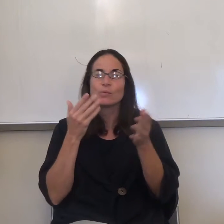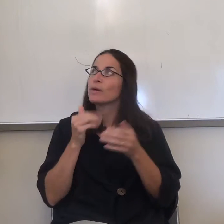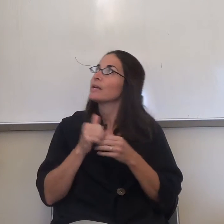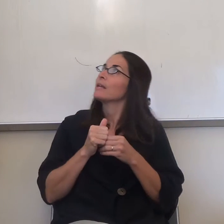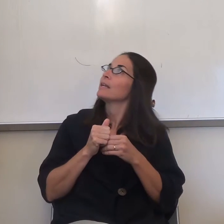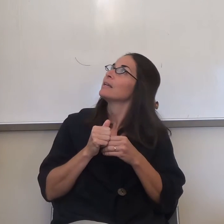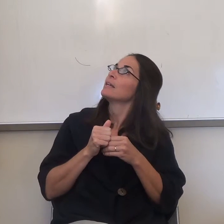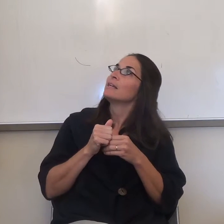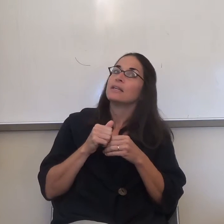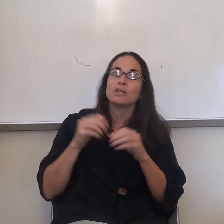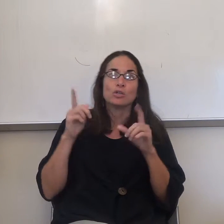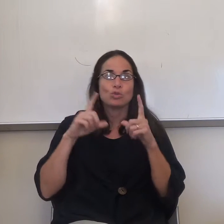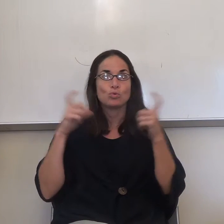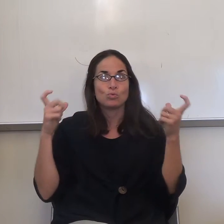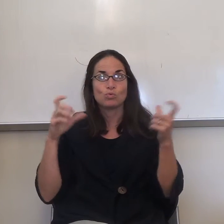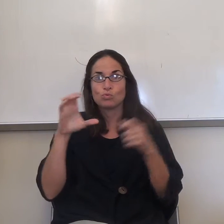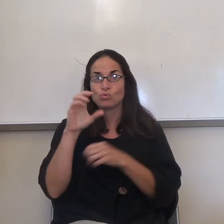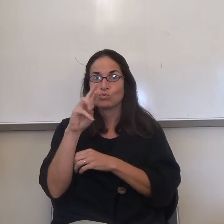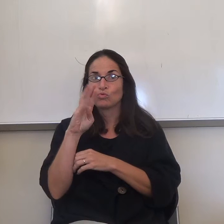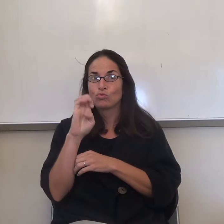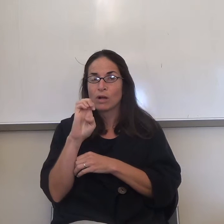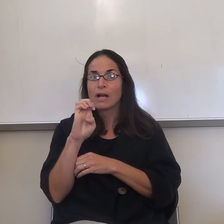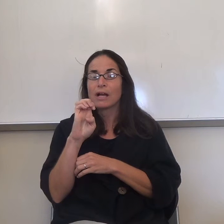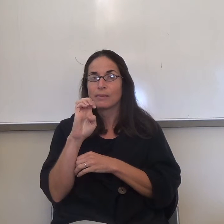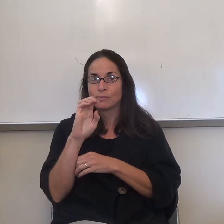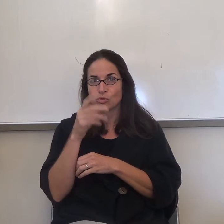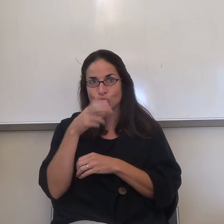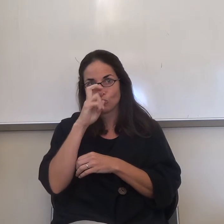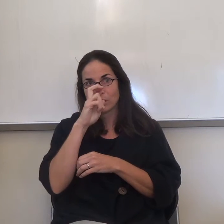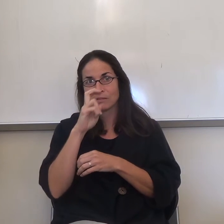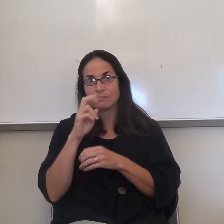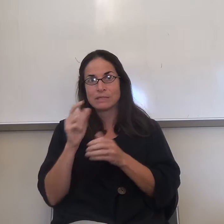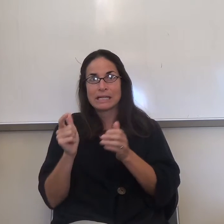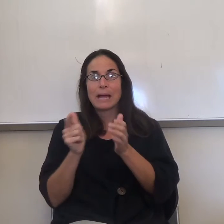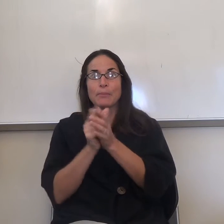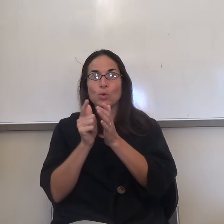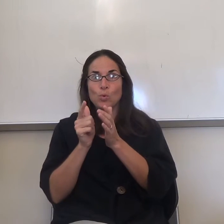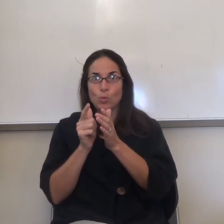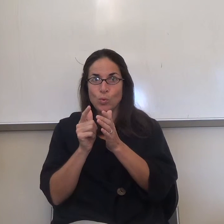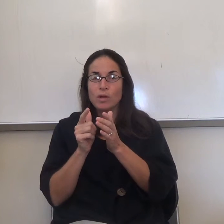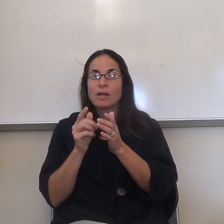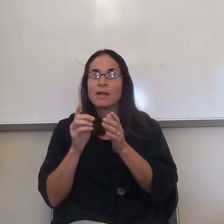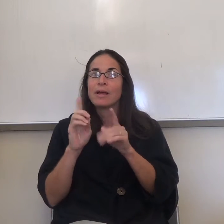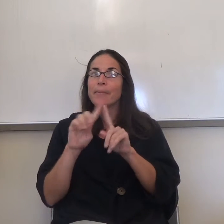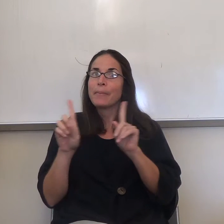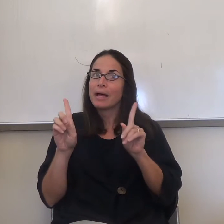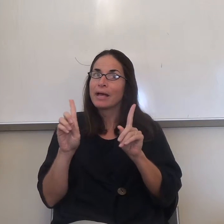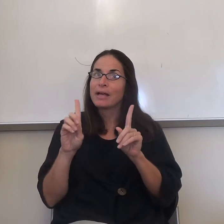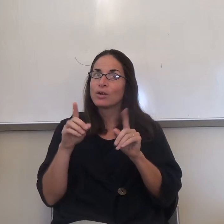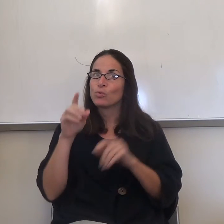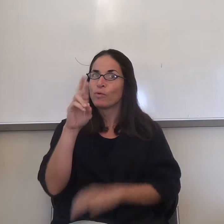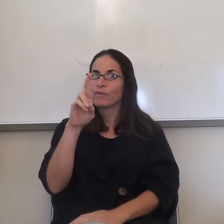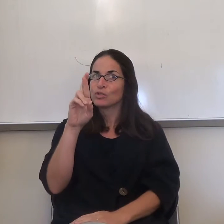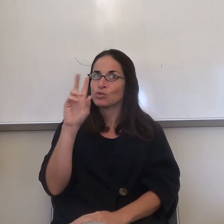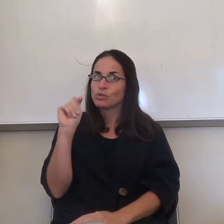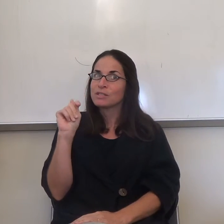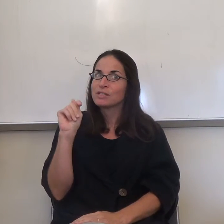monstrous crime and it's Yes. the subject of strict social taboos. But then that reversal transition right there, Right,